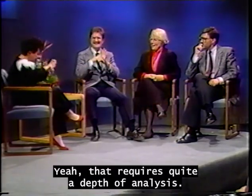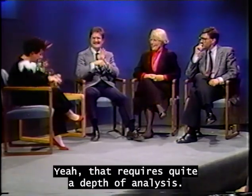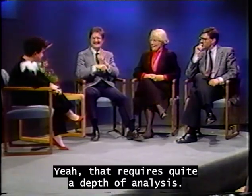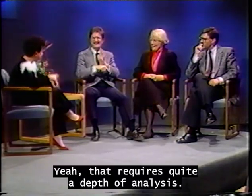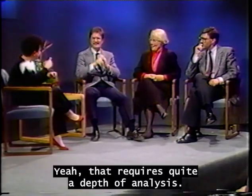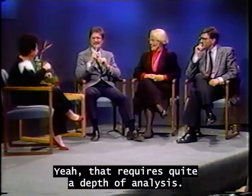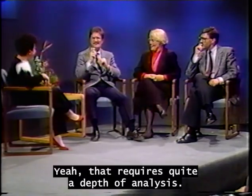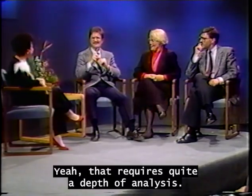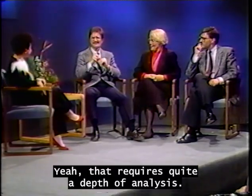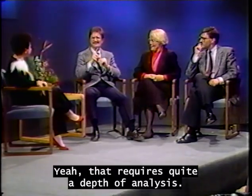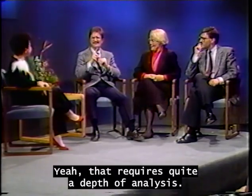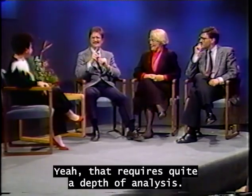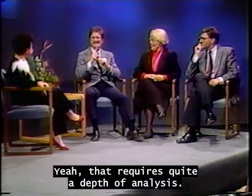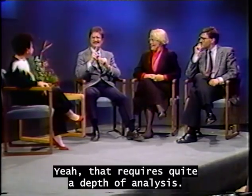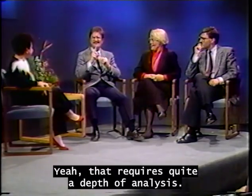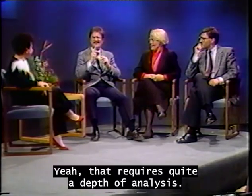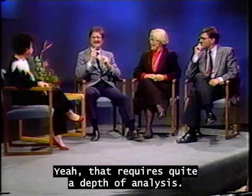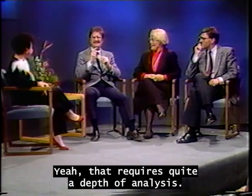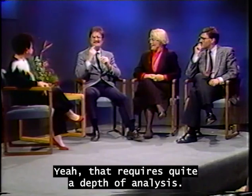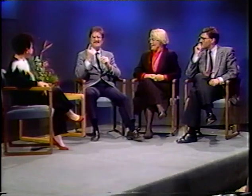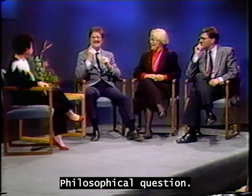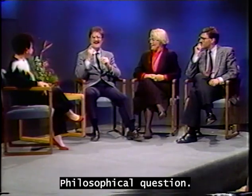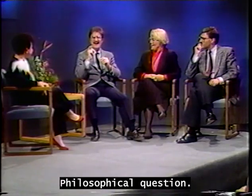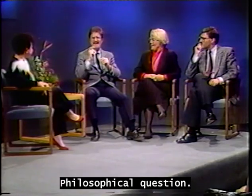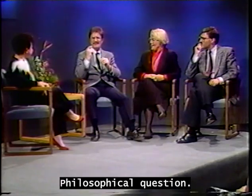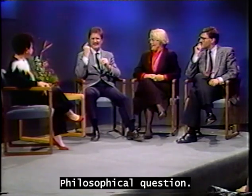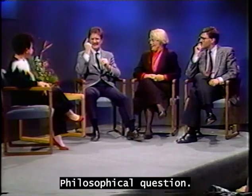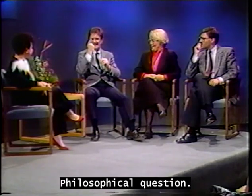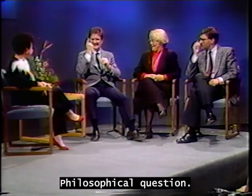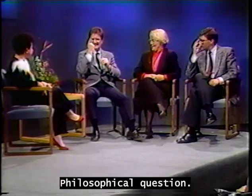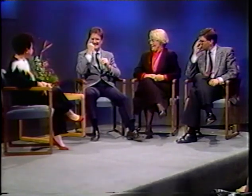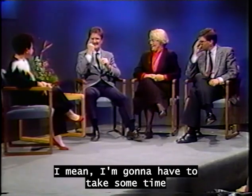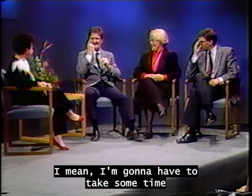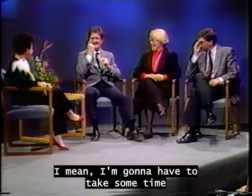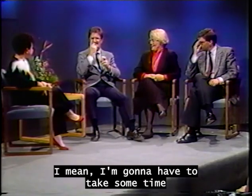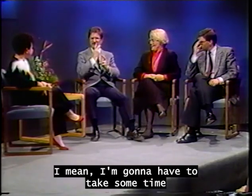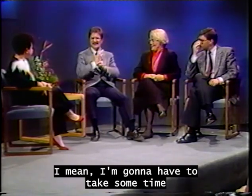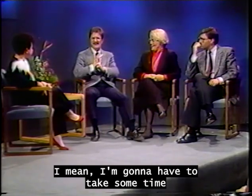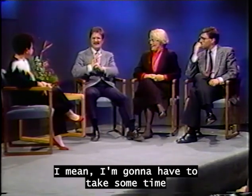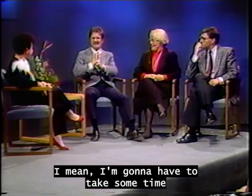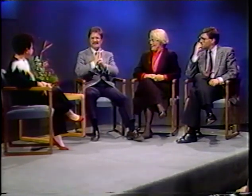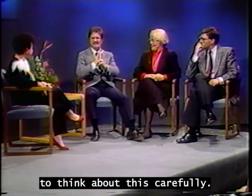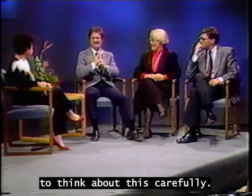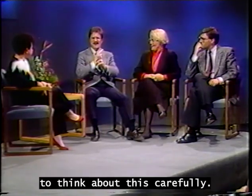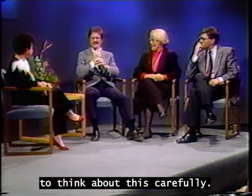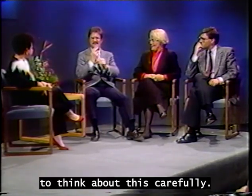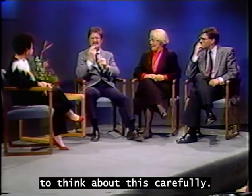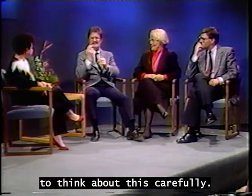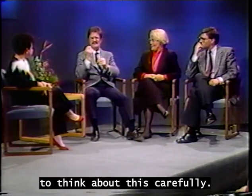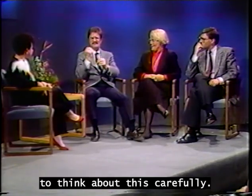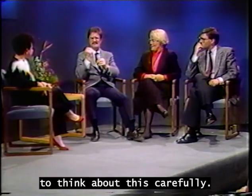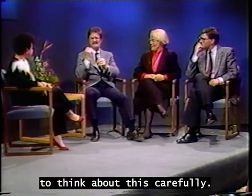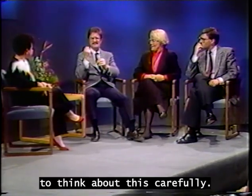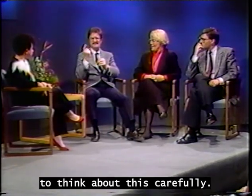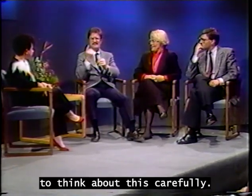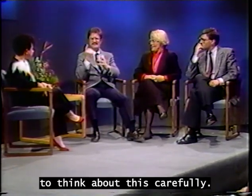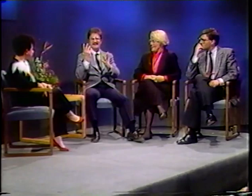Yeah, that That's a requires rather quite a deep depth of question, analysis. Philosophical question. I mean, I'm going to have to take some time to think about this carefully.